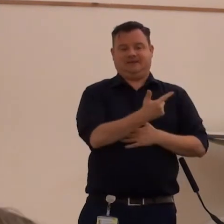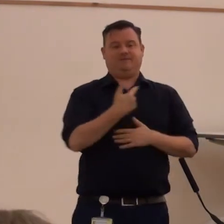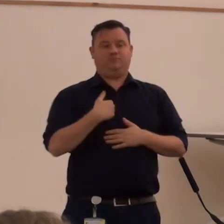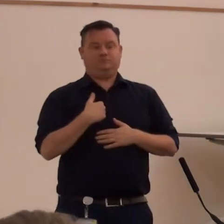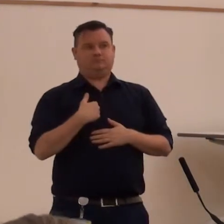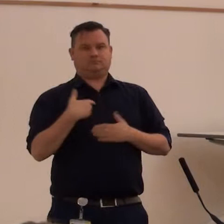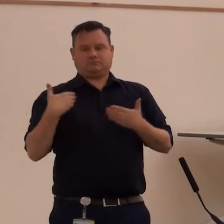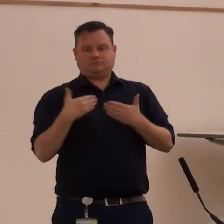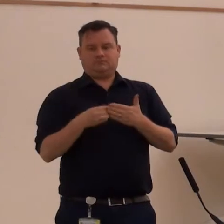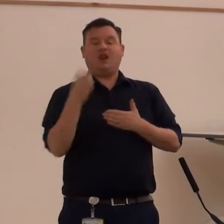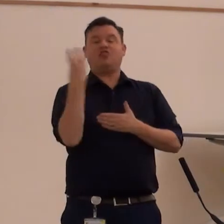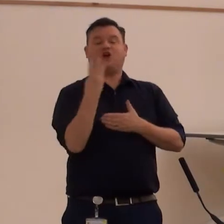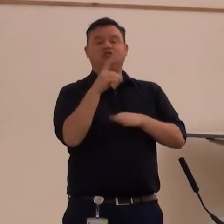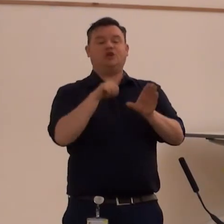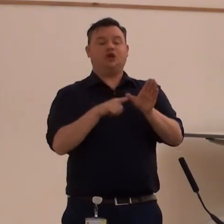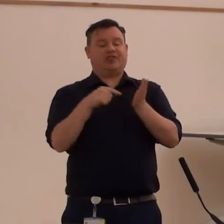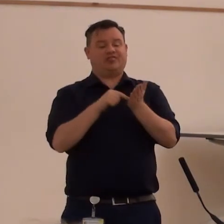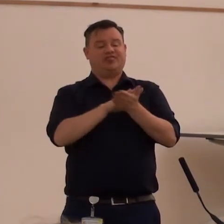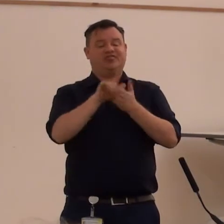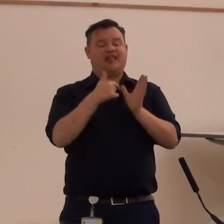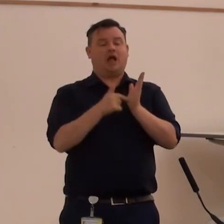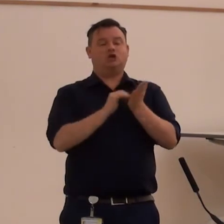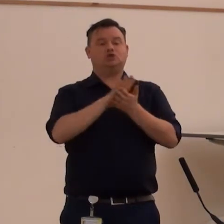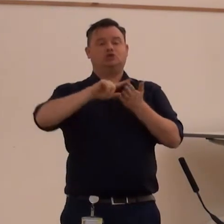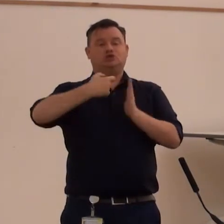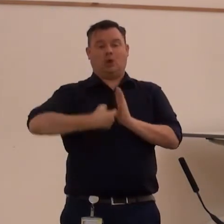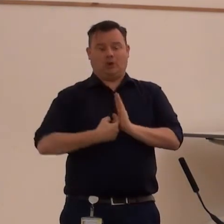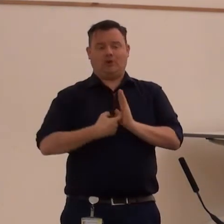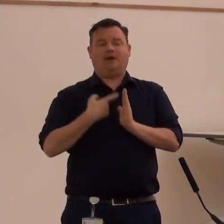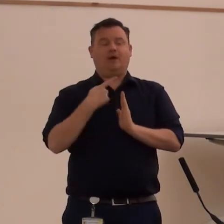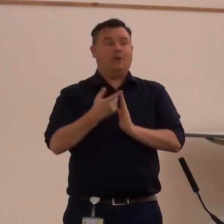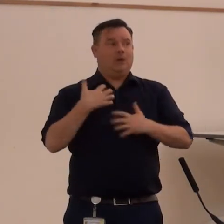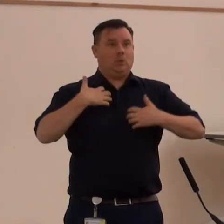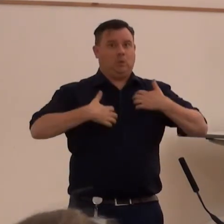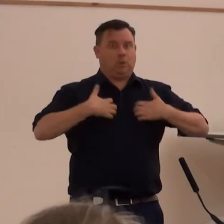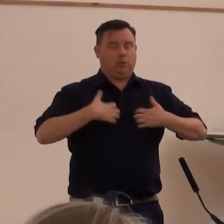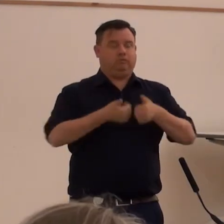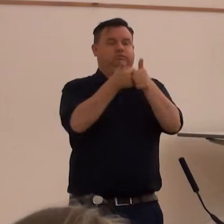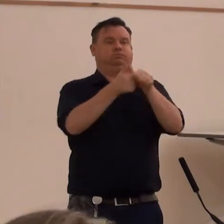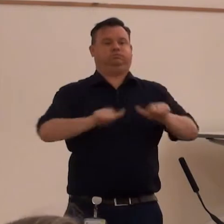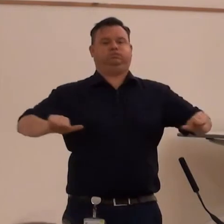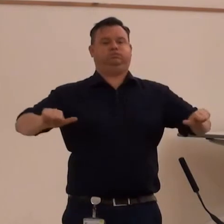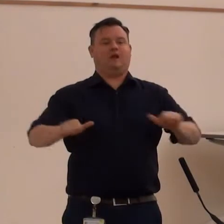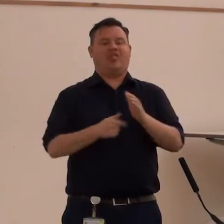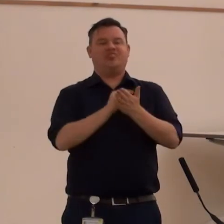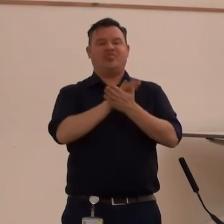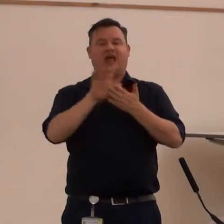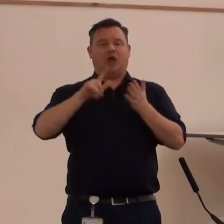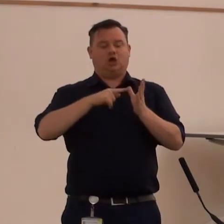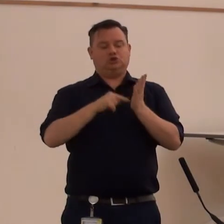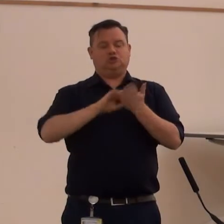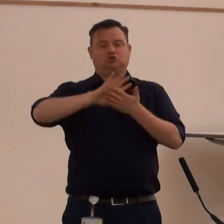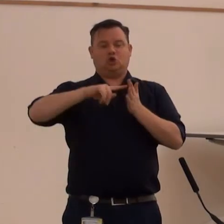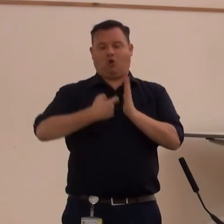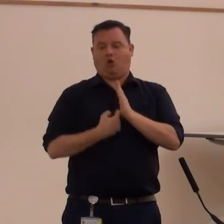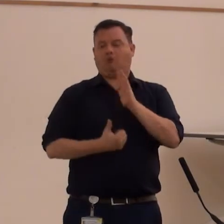13 years of Thatcher and the Tories. And we were so thrilled that finally Thatcher was gone, that the Tories